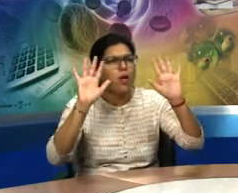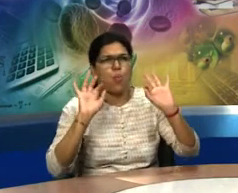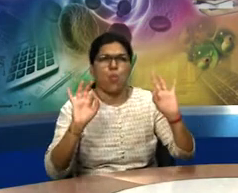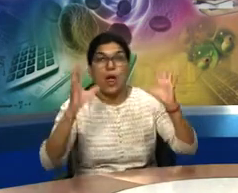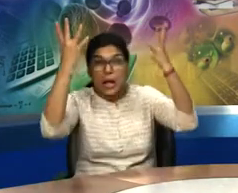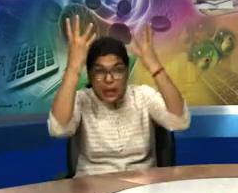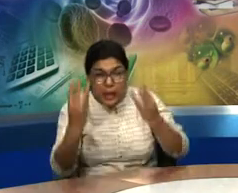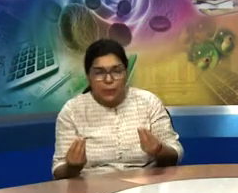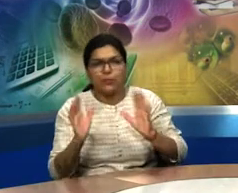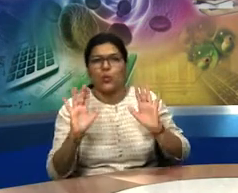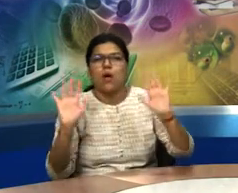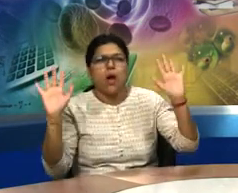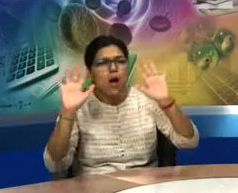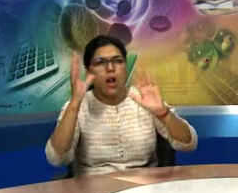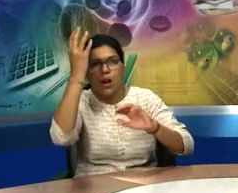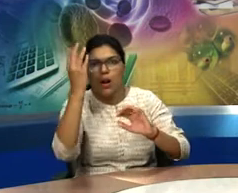and in the evening,